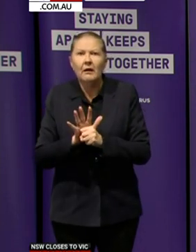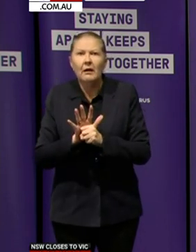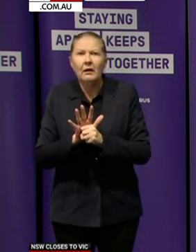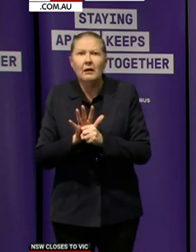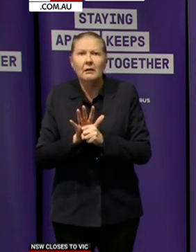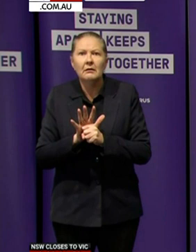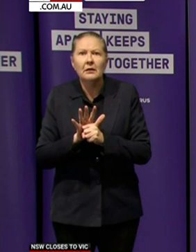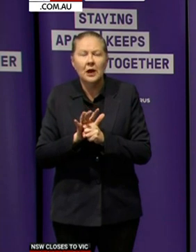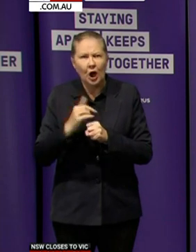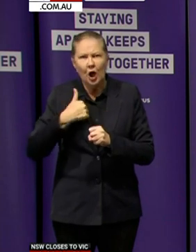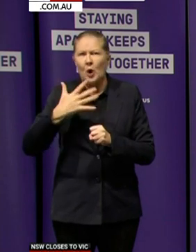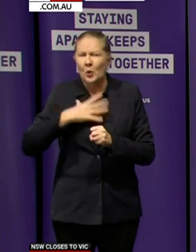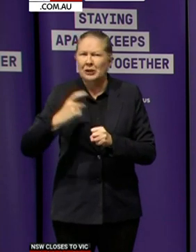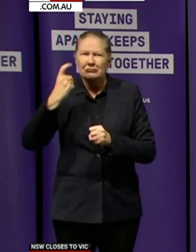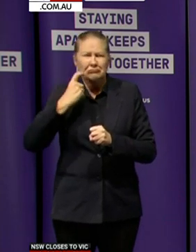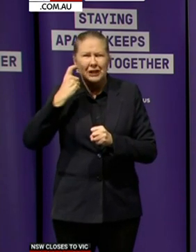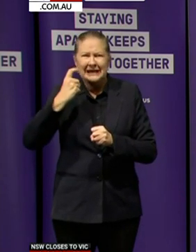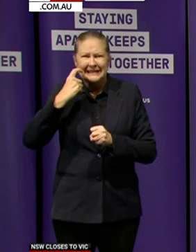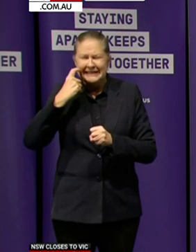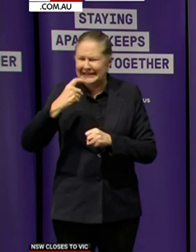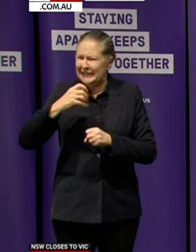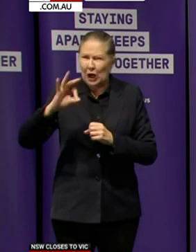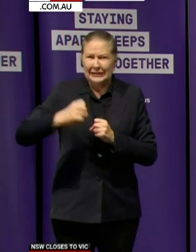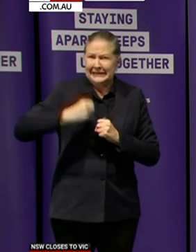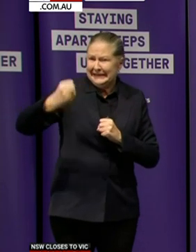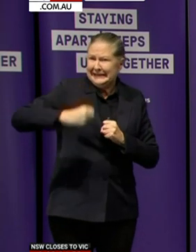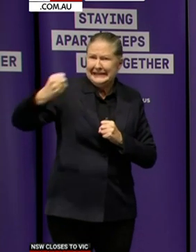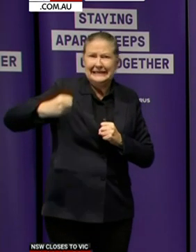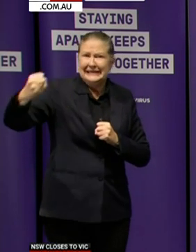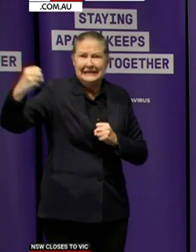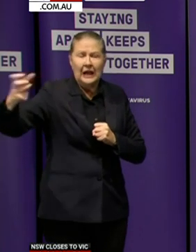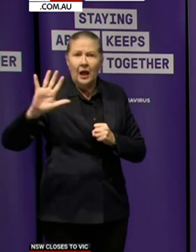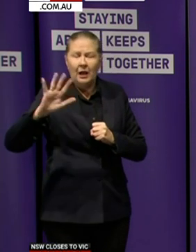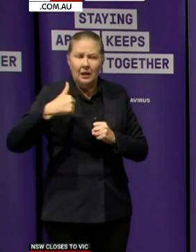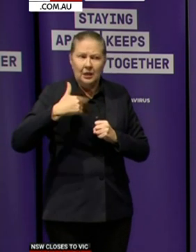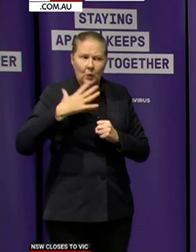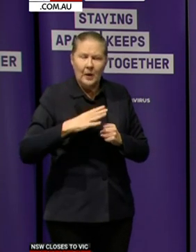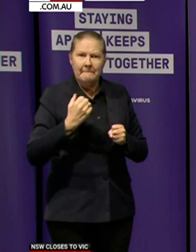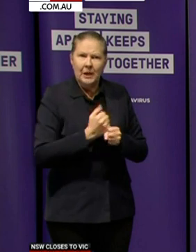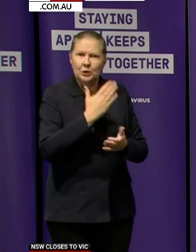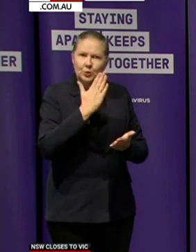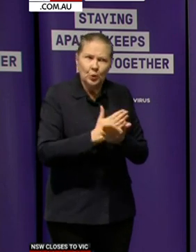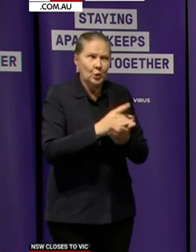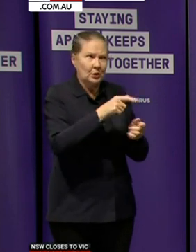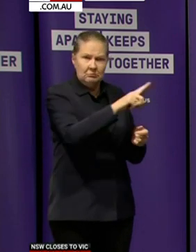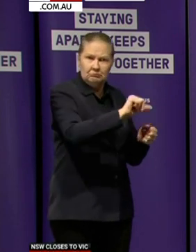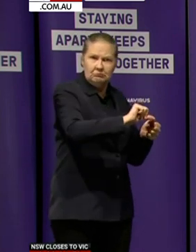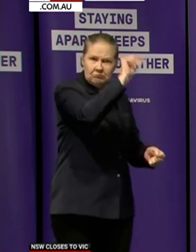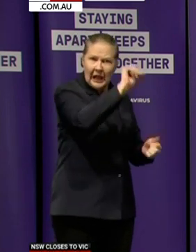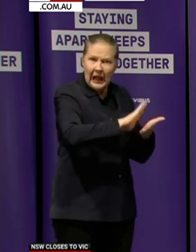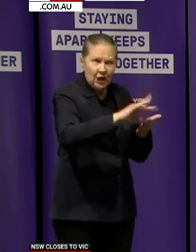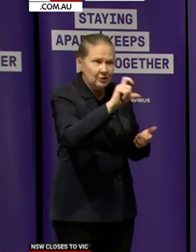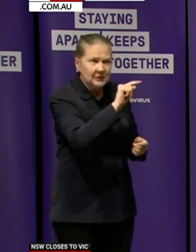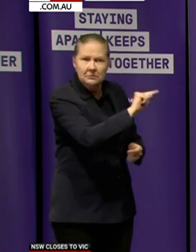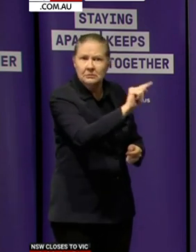a moment longer than it needs to keep those residents safe and to have what I know are very, very